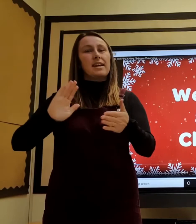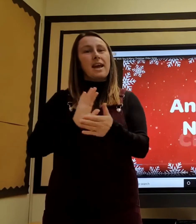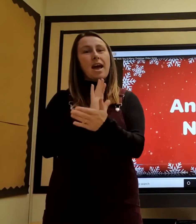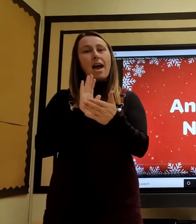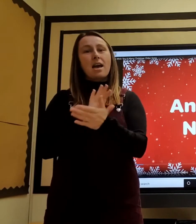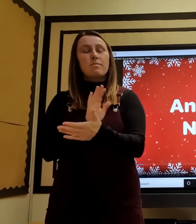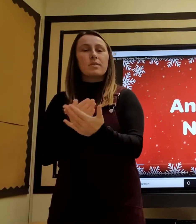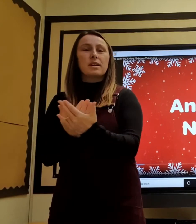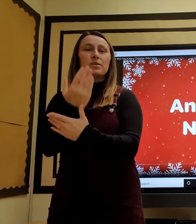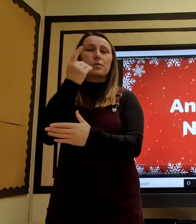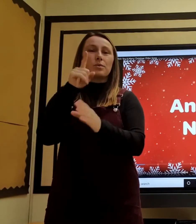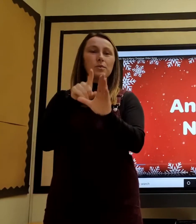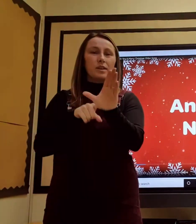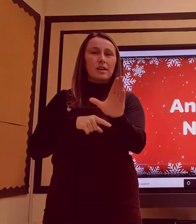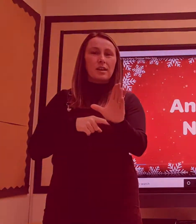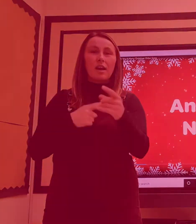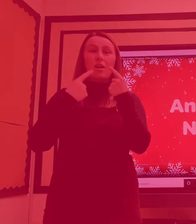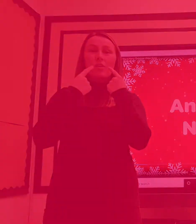a Happy New Year.